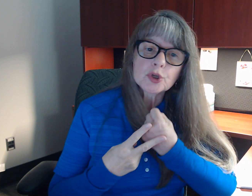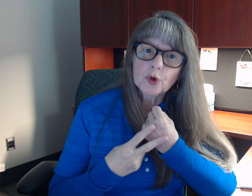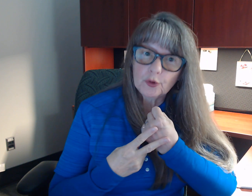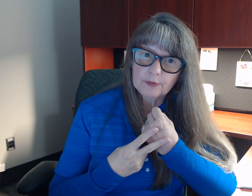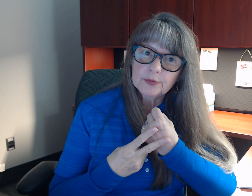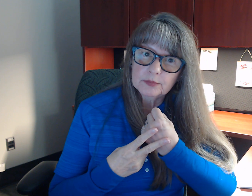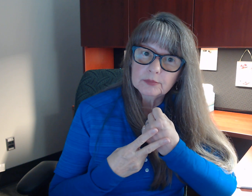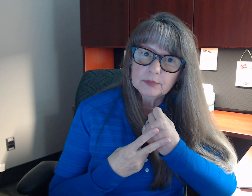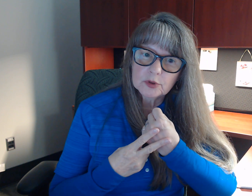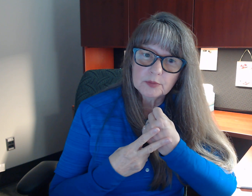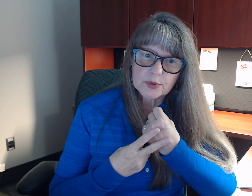preserve